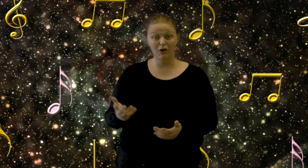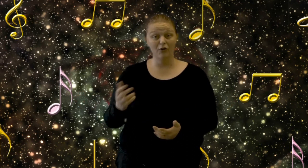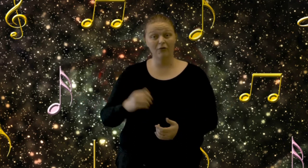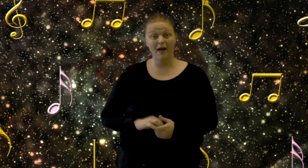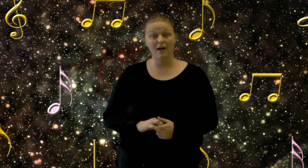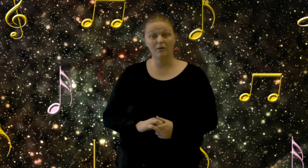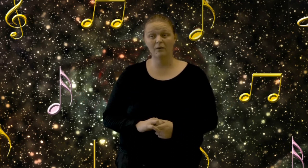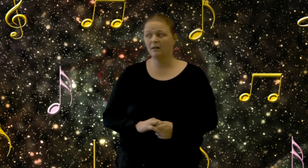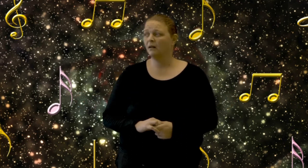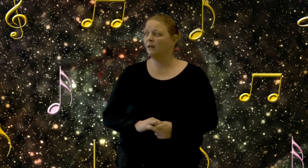you found?